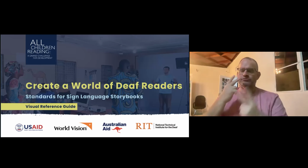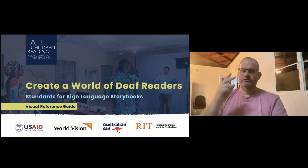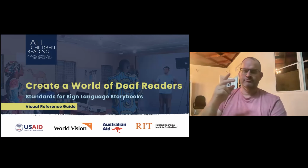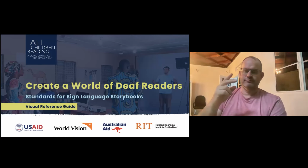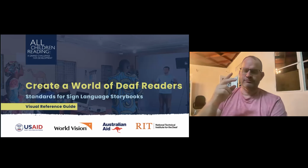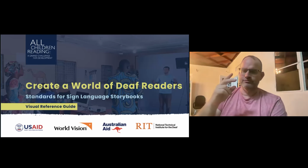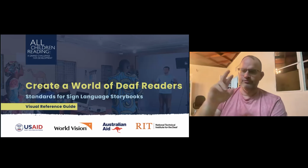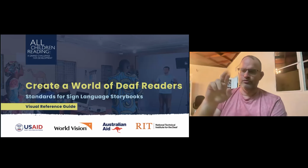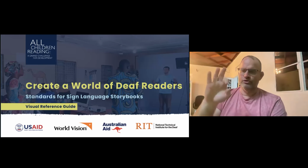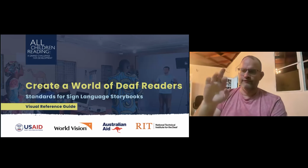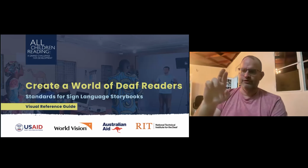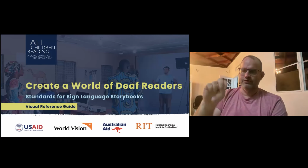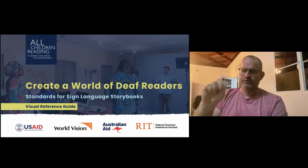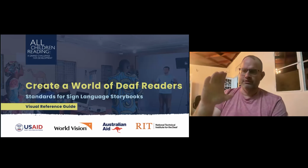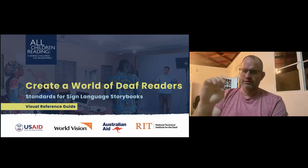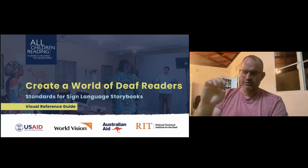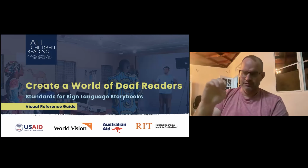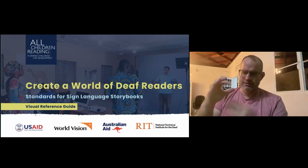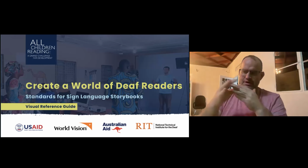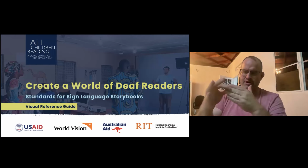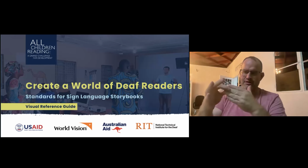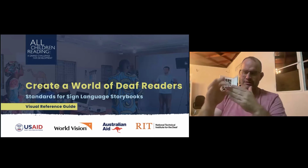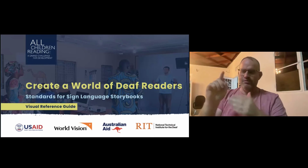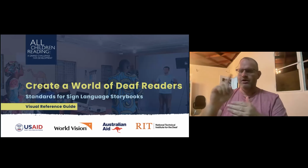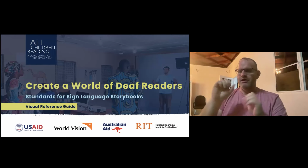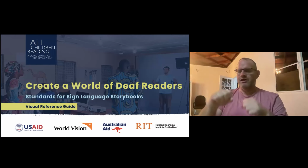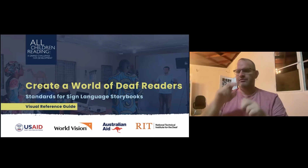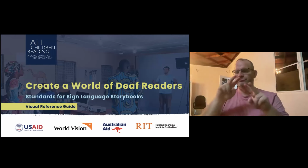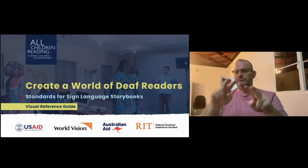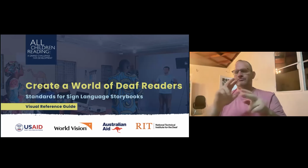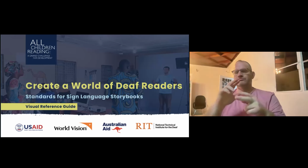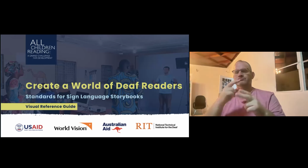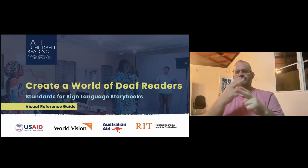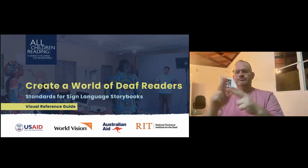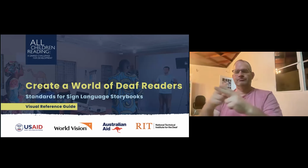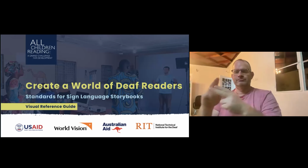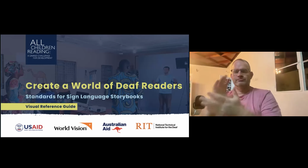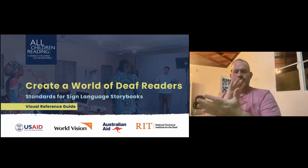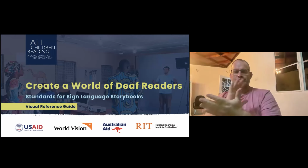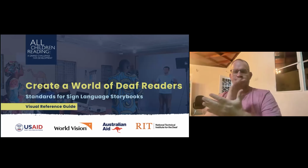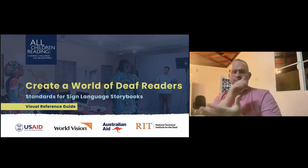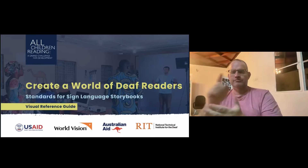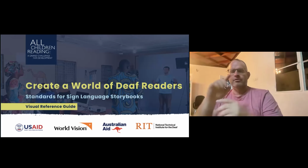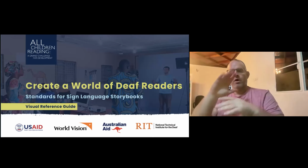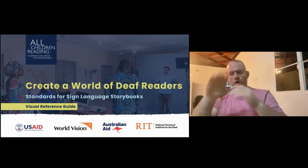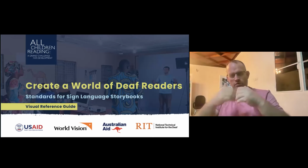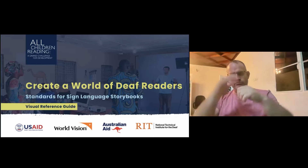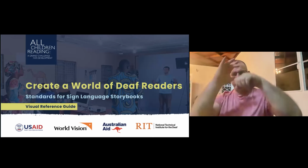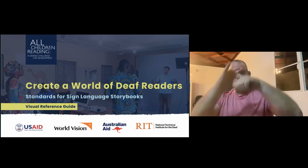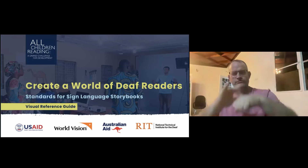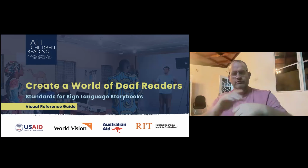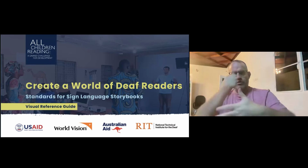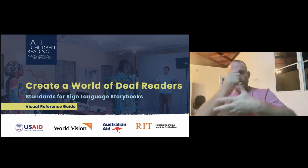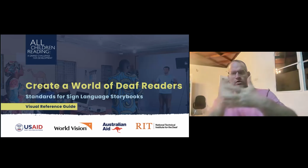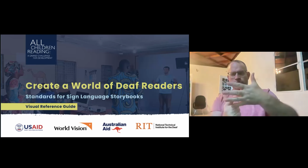use. We also have looked at how you can have a visual reference guide. So we took the printed materials and